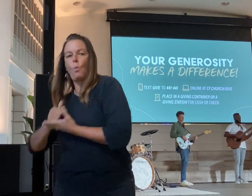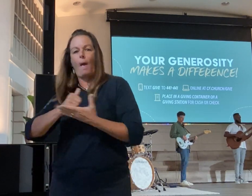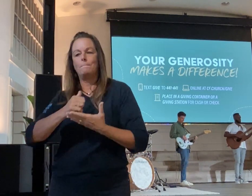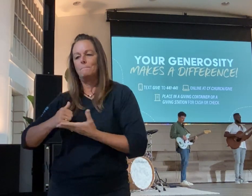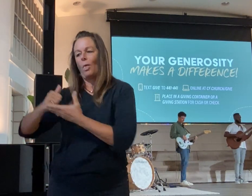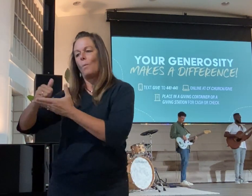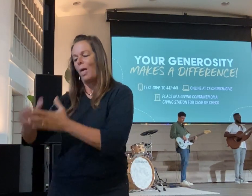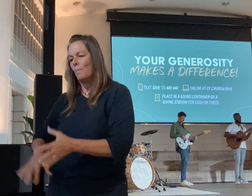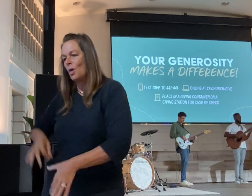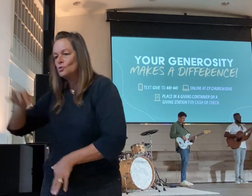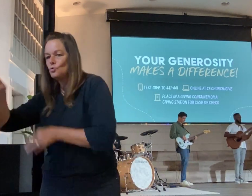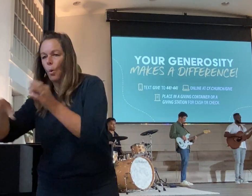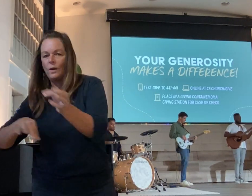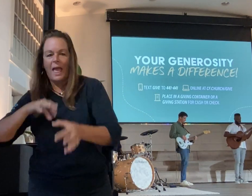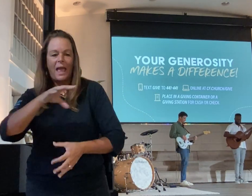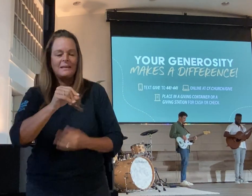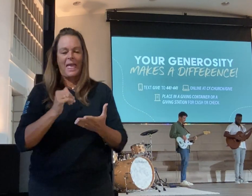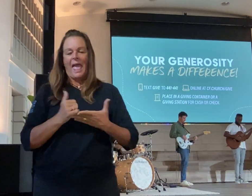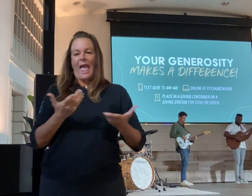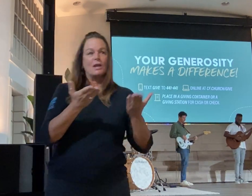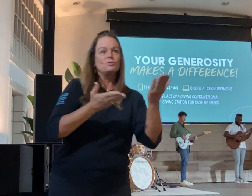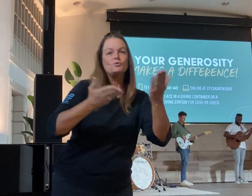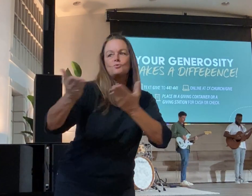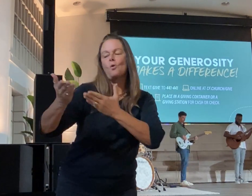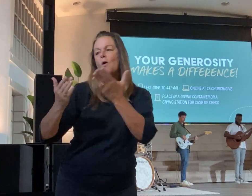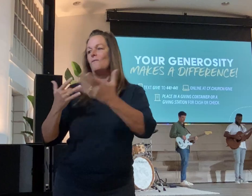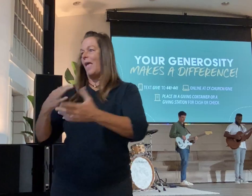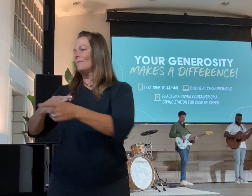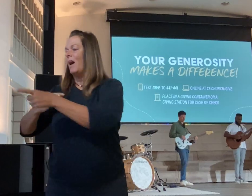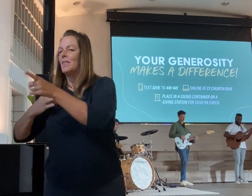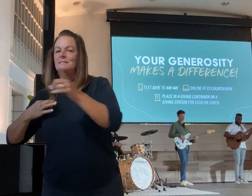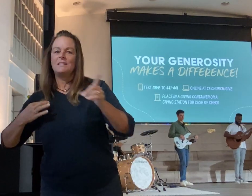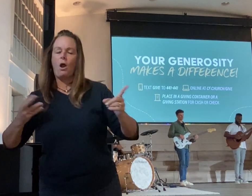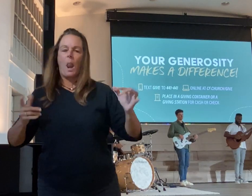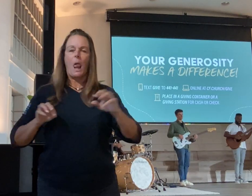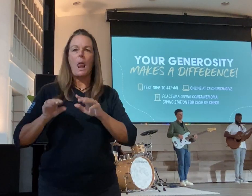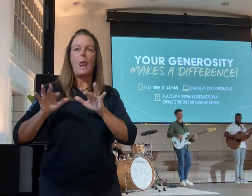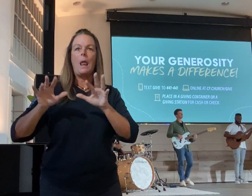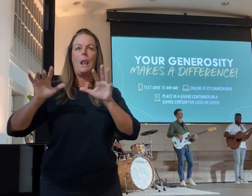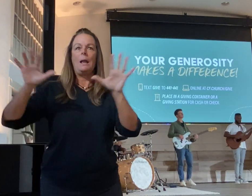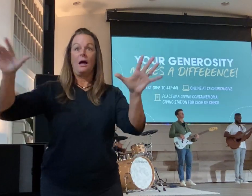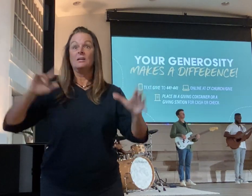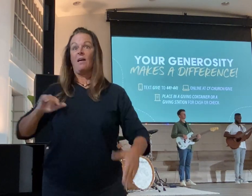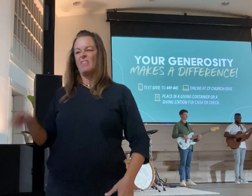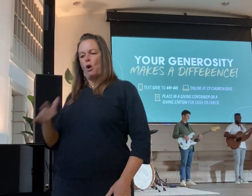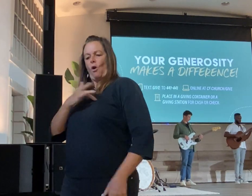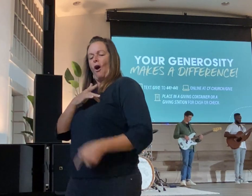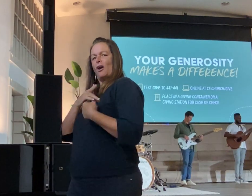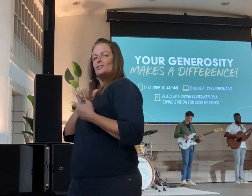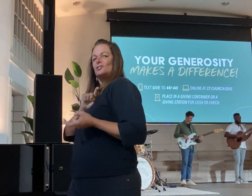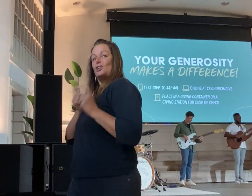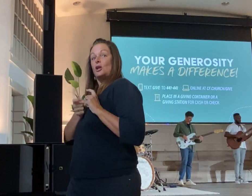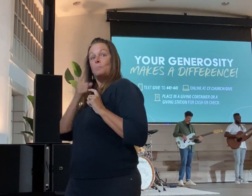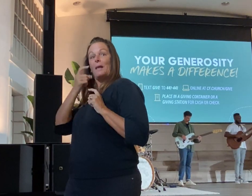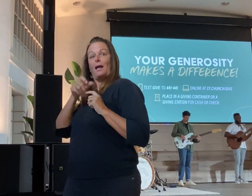heart posture. And they reflected on that. They had great trust and faith in God. And